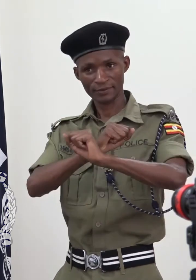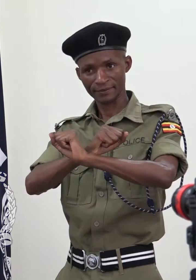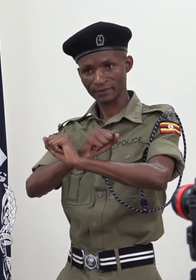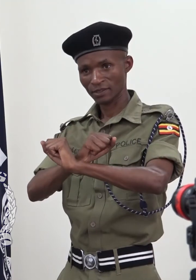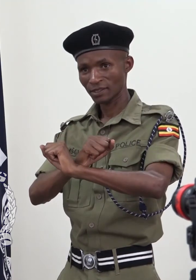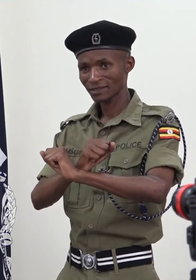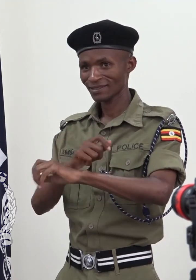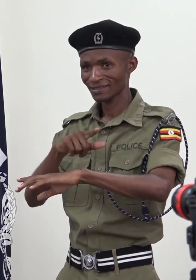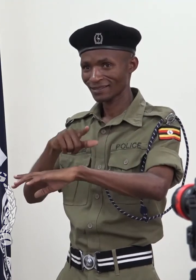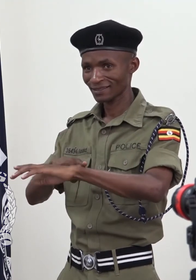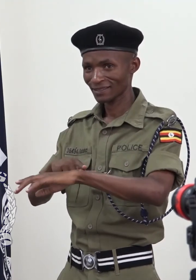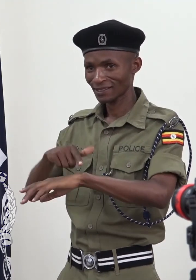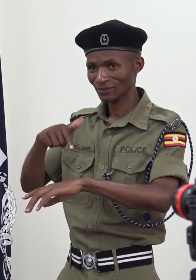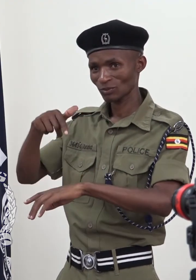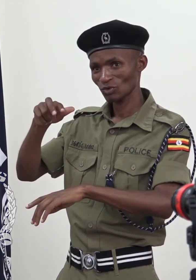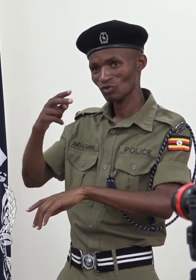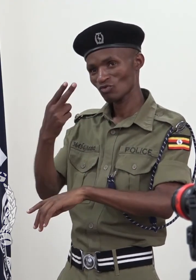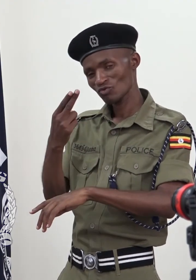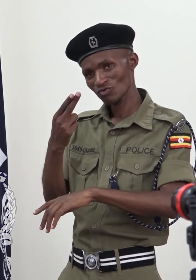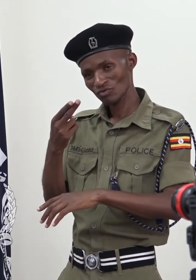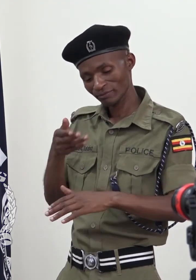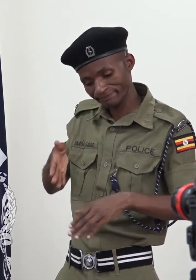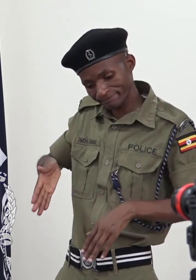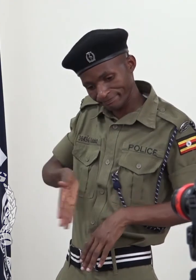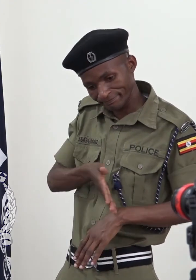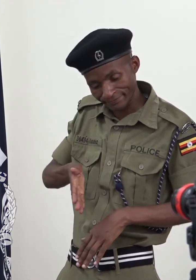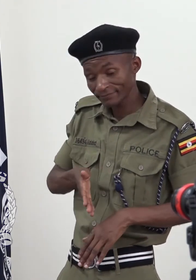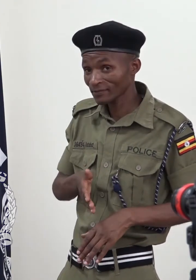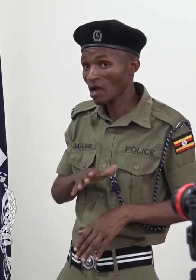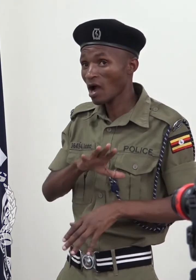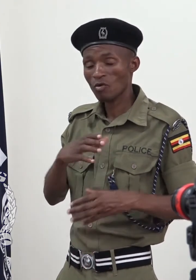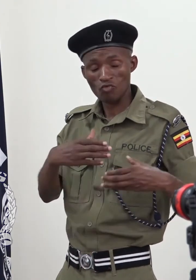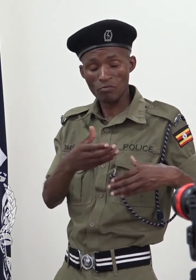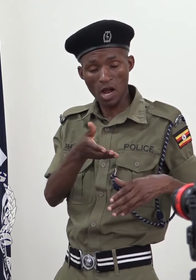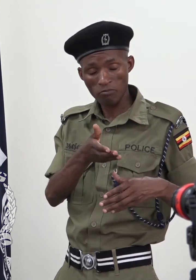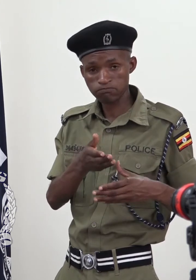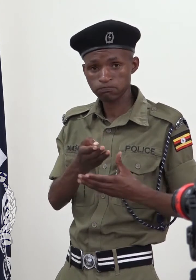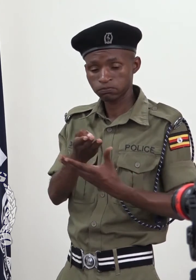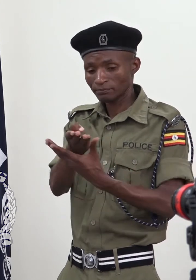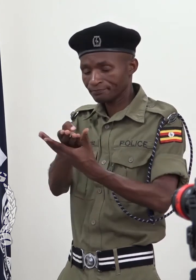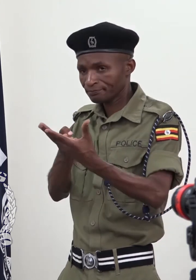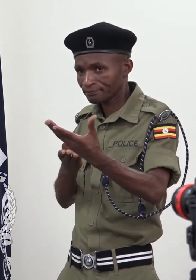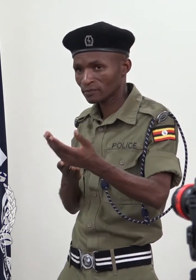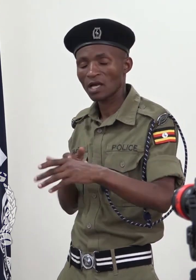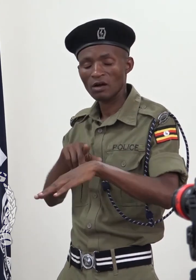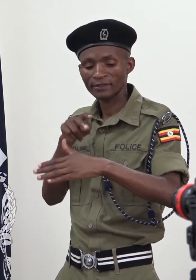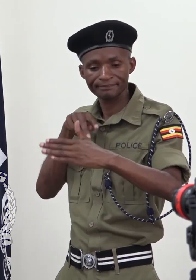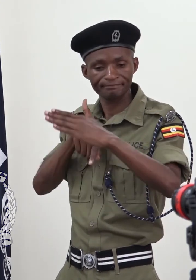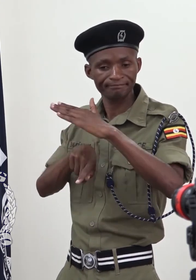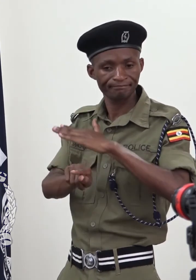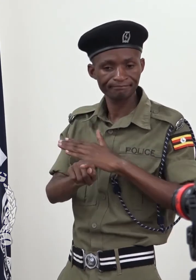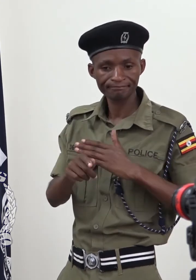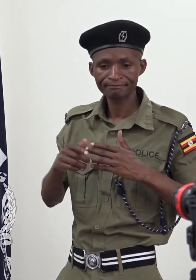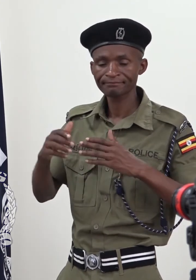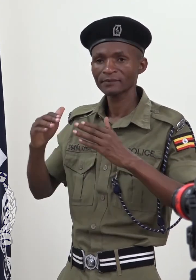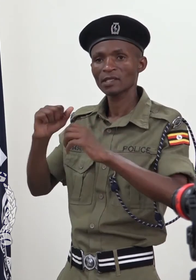around 2 a.m. These were armed with pangas. Upon entering the premises, they rounded up